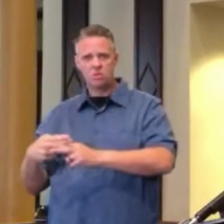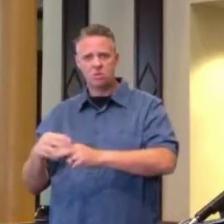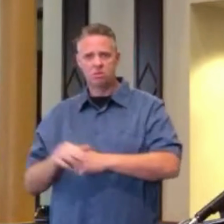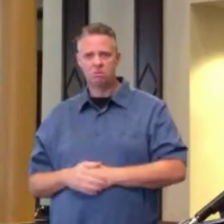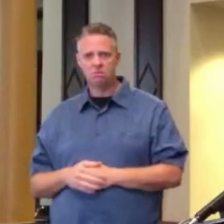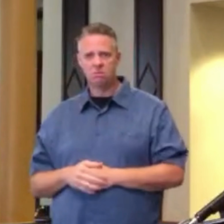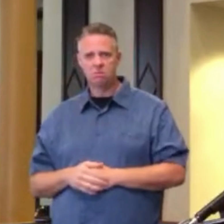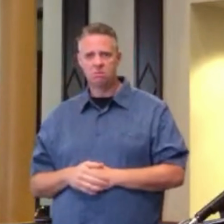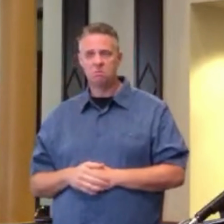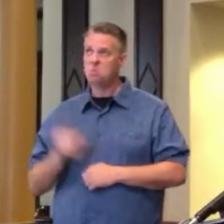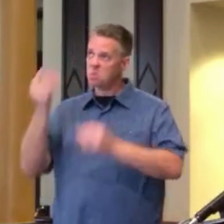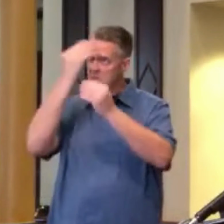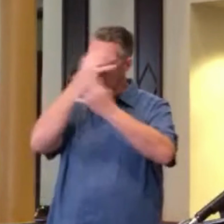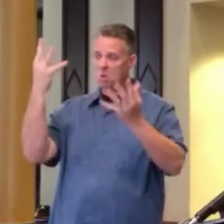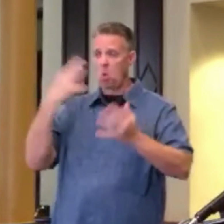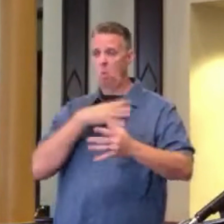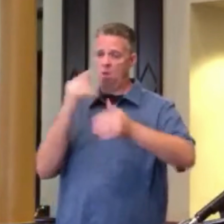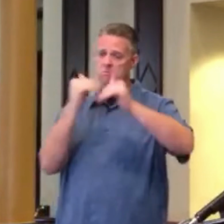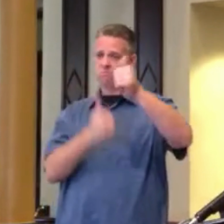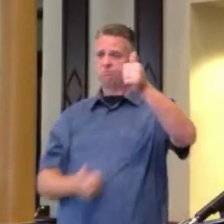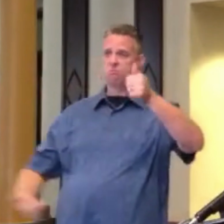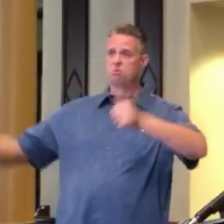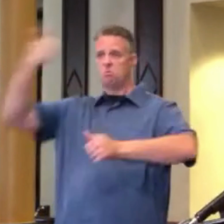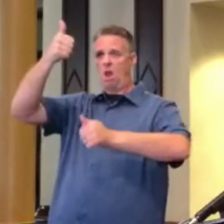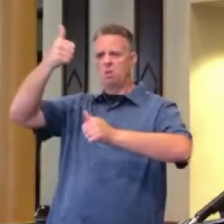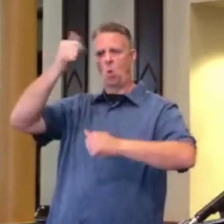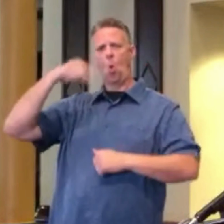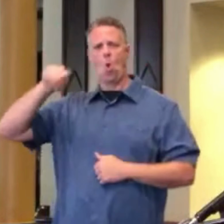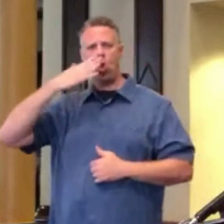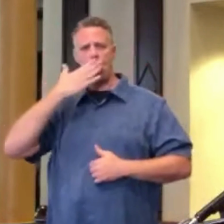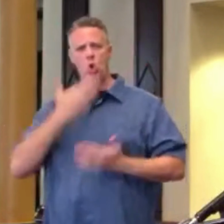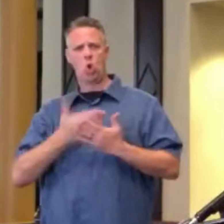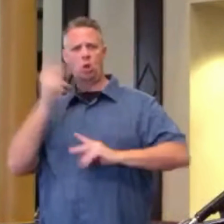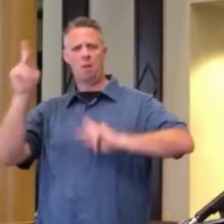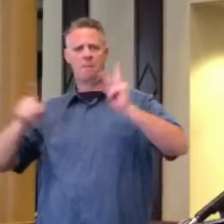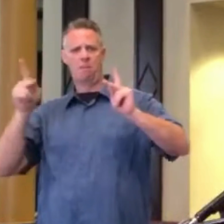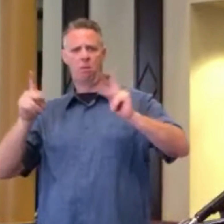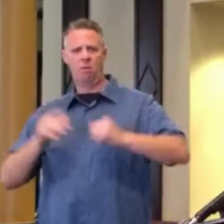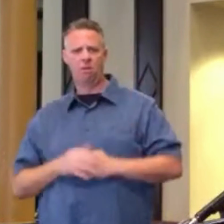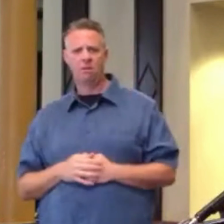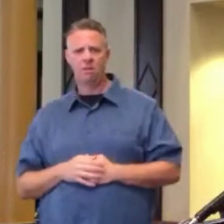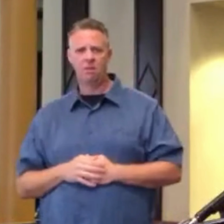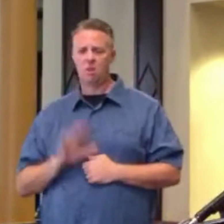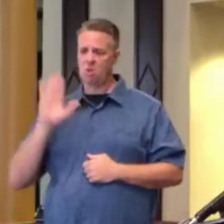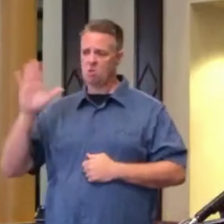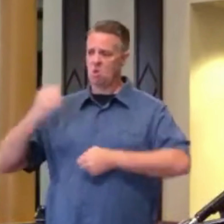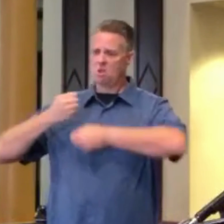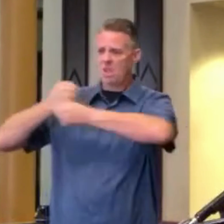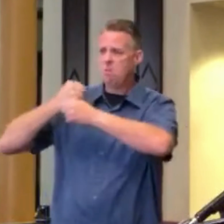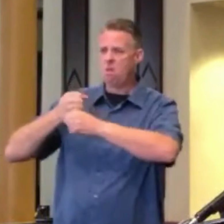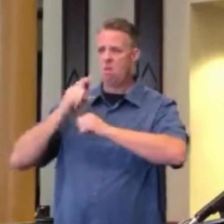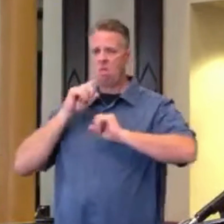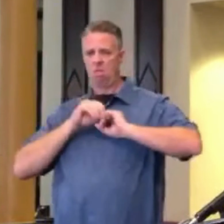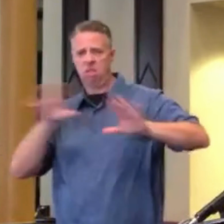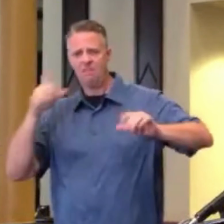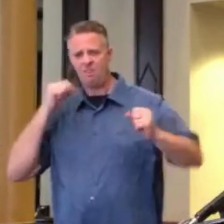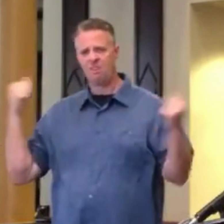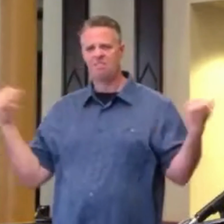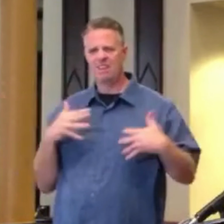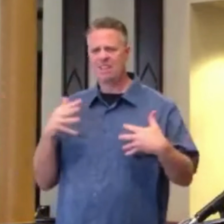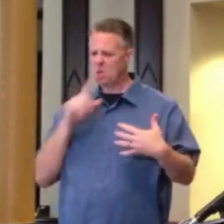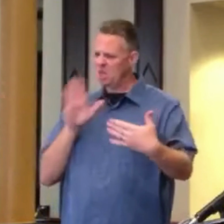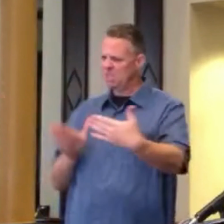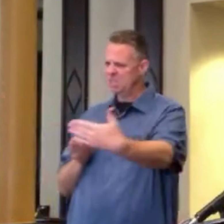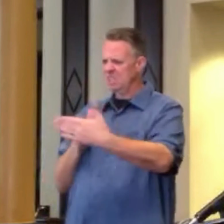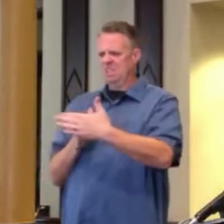who claimed that white supremacists are good people. Your campaign of fear is as